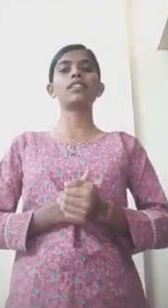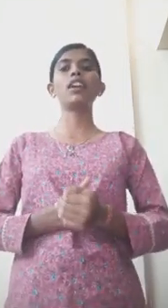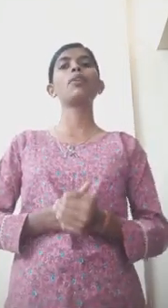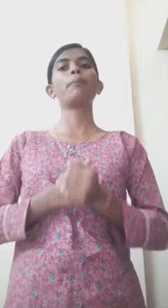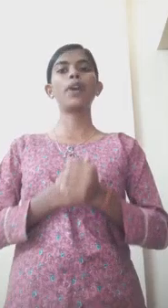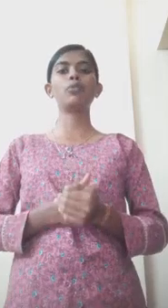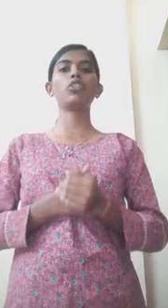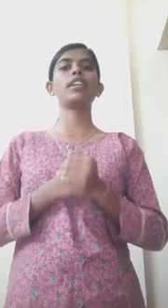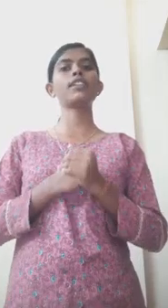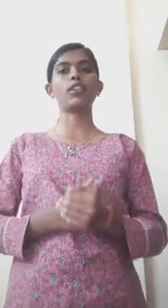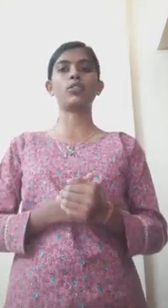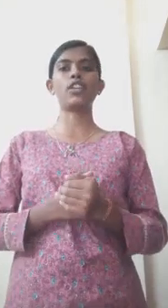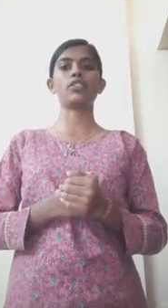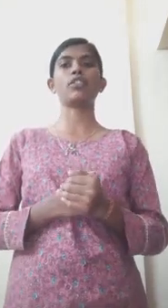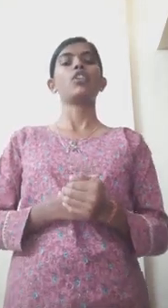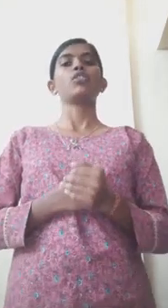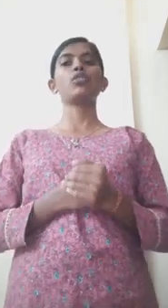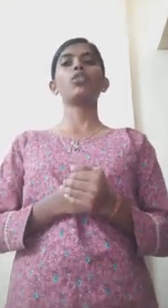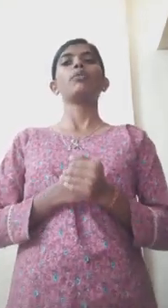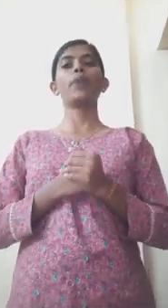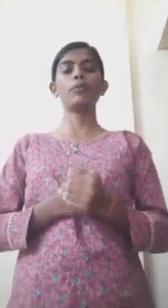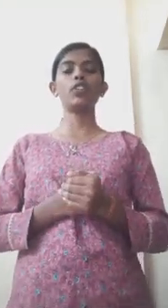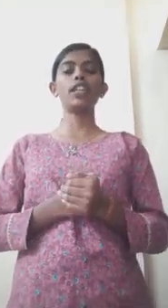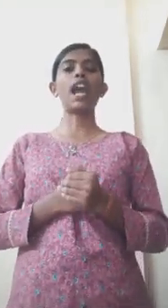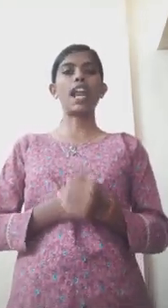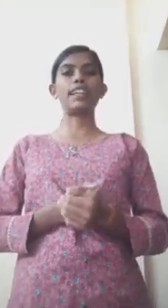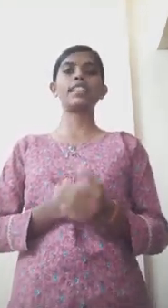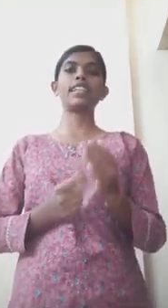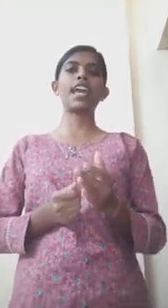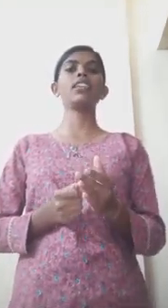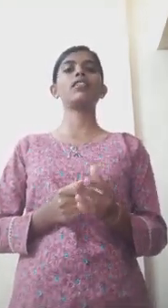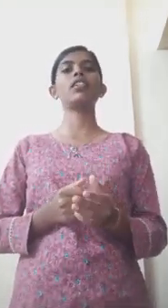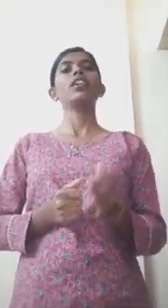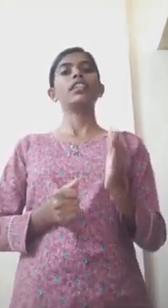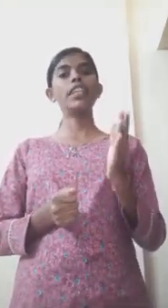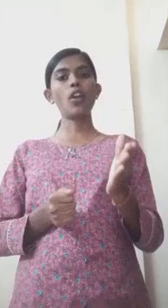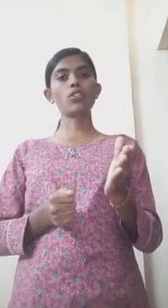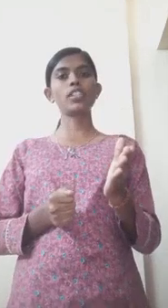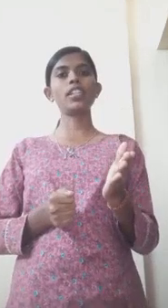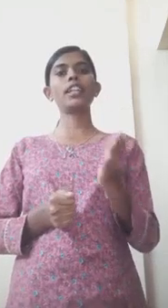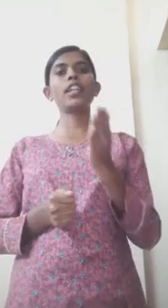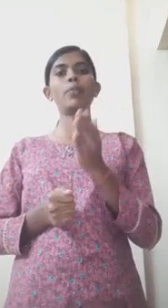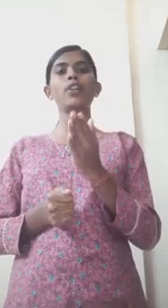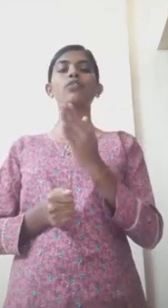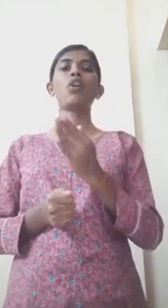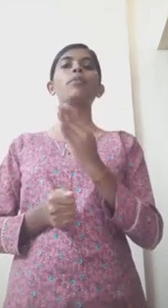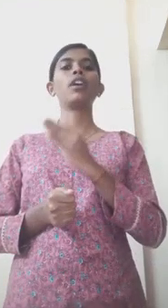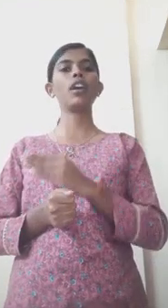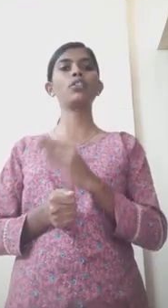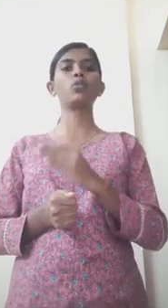the pulmonary circulation. So pulmonary arteries carry a deoxygenated blood from heart to